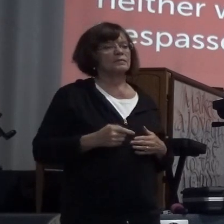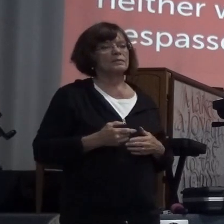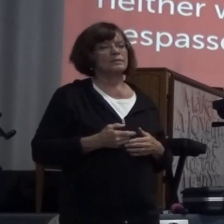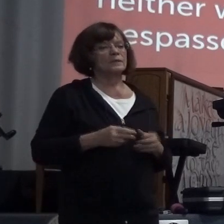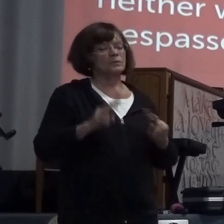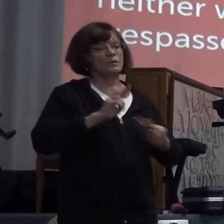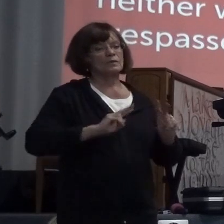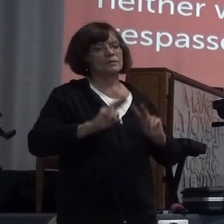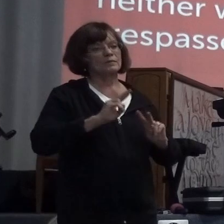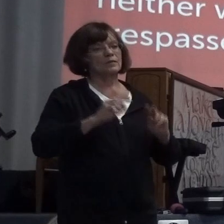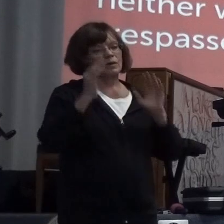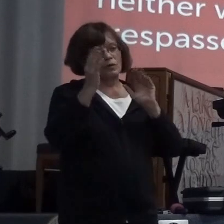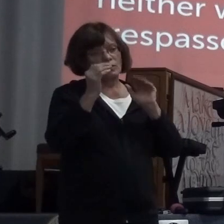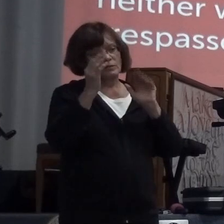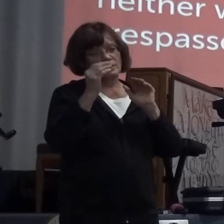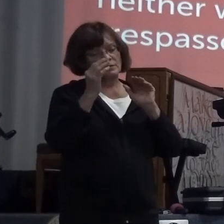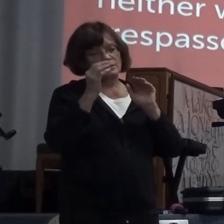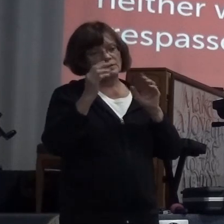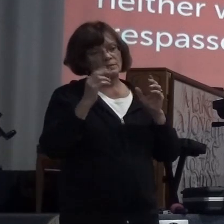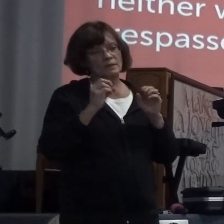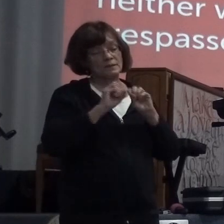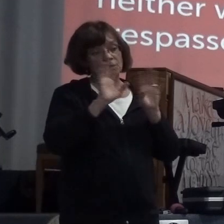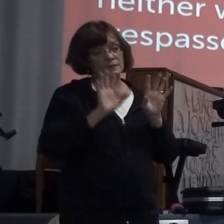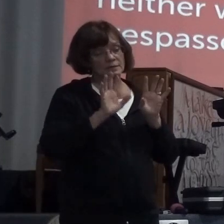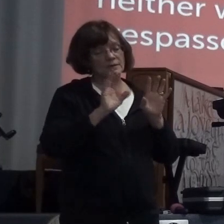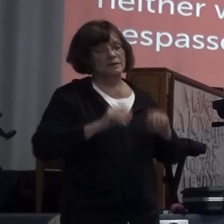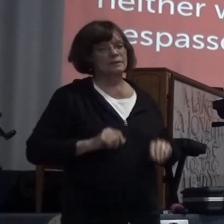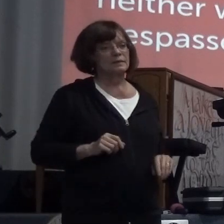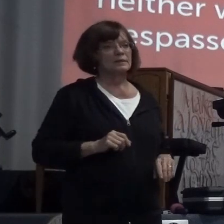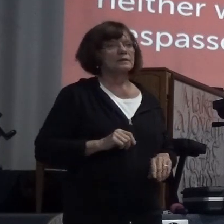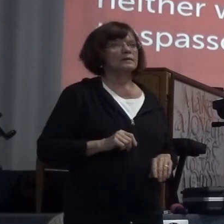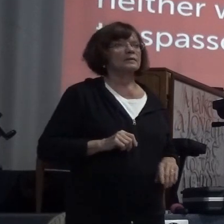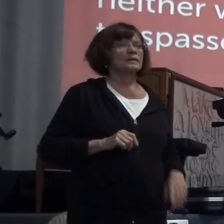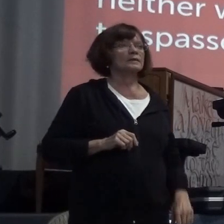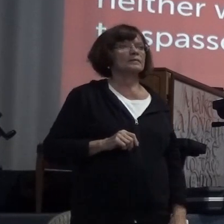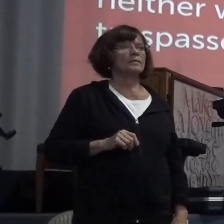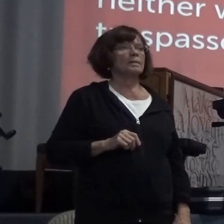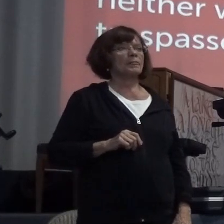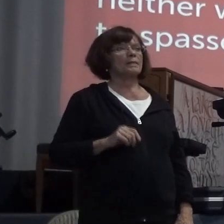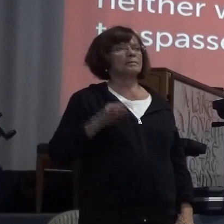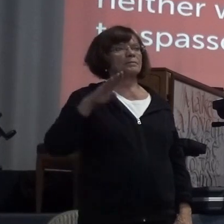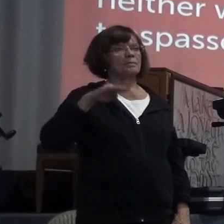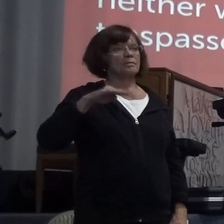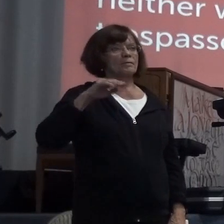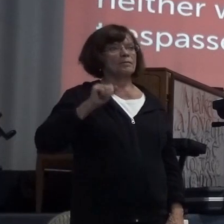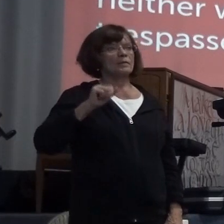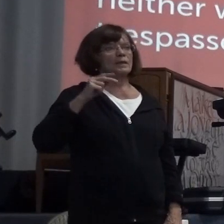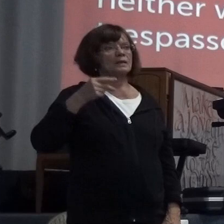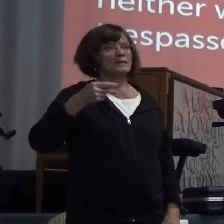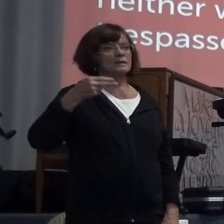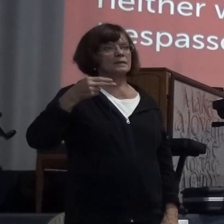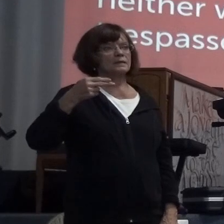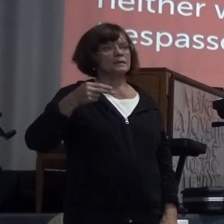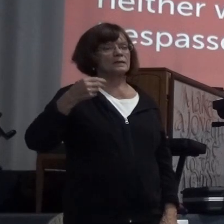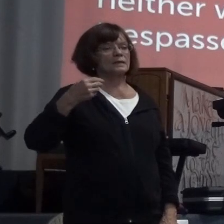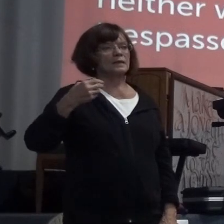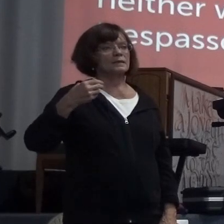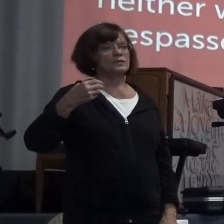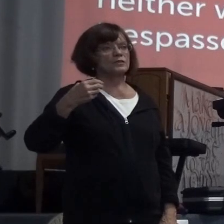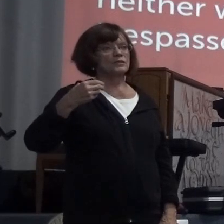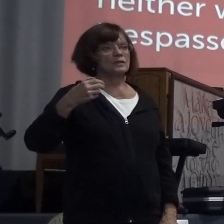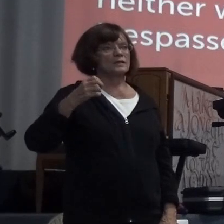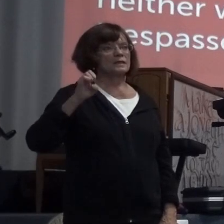So hopefully there's some clarity there. But Matthew 6, 14 and 15. For if you forgive others